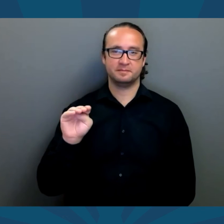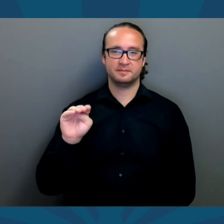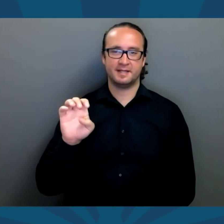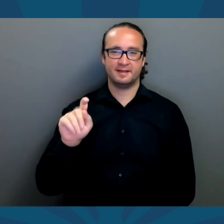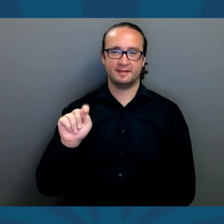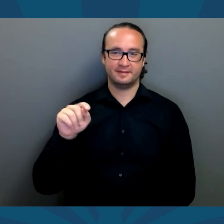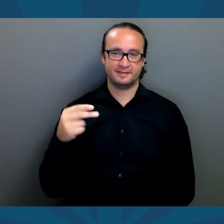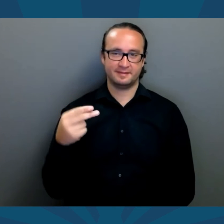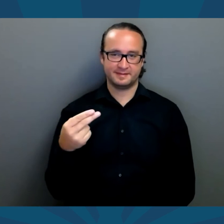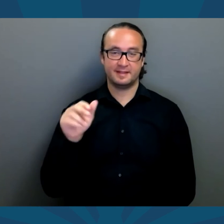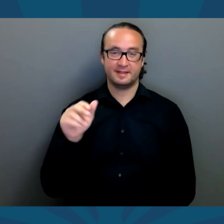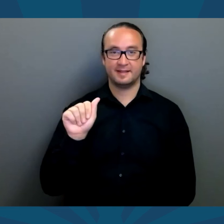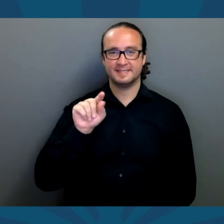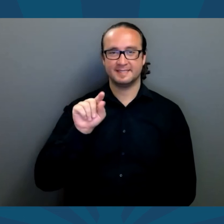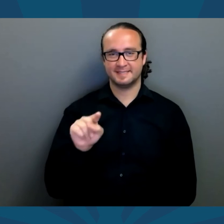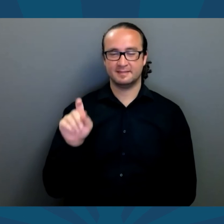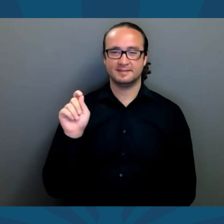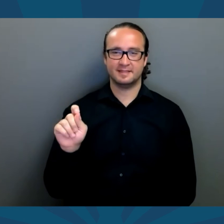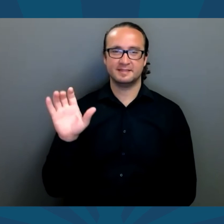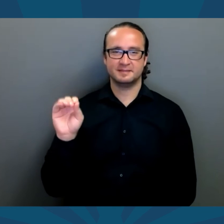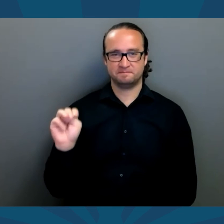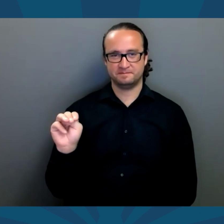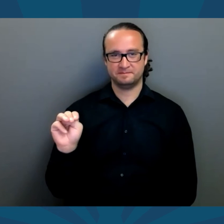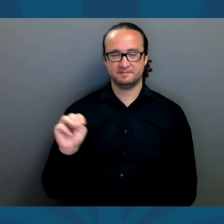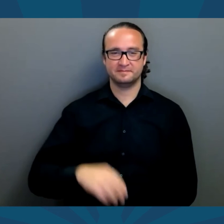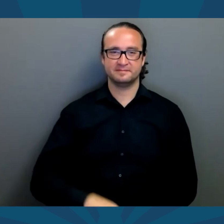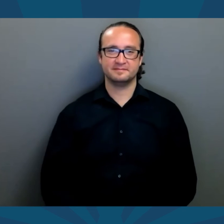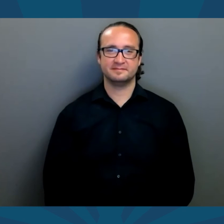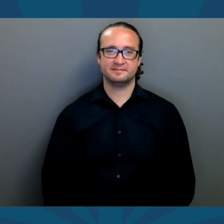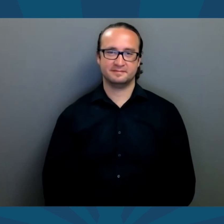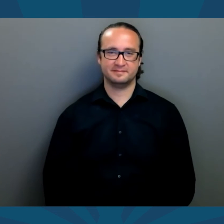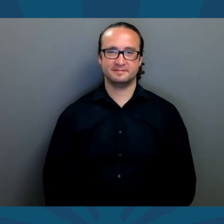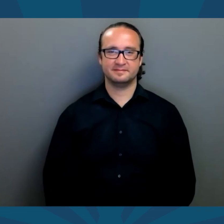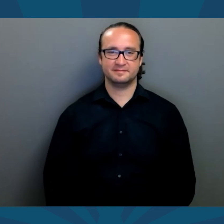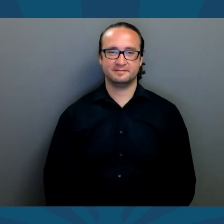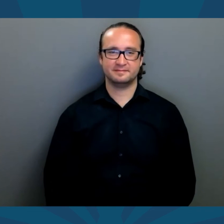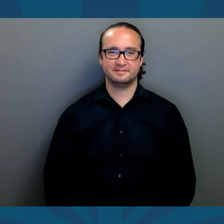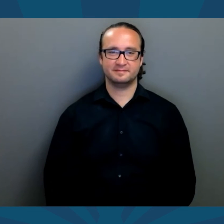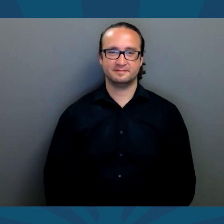www.justinwilmethaz.com.